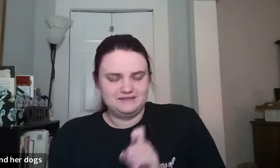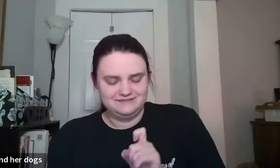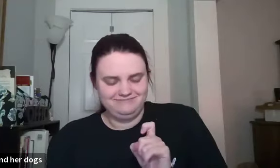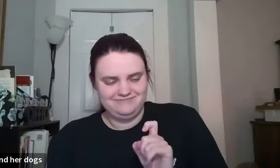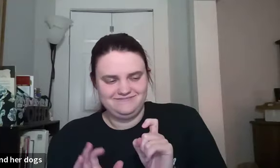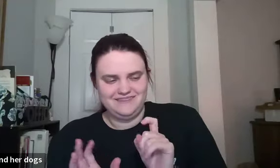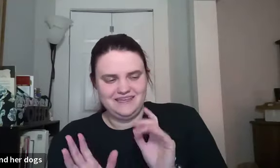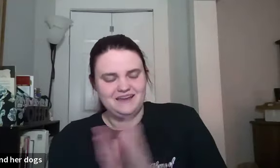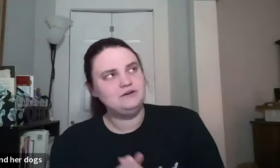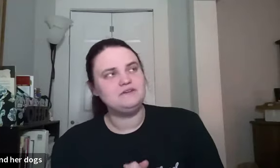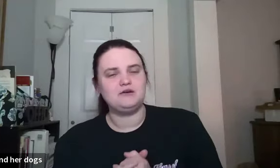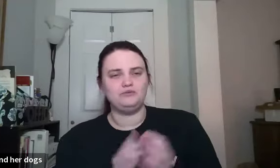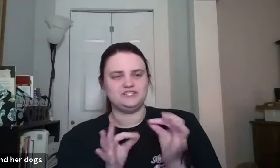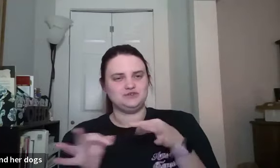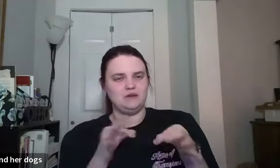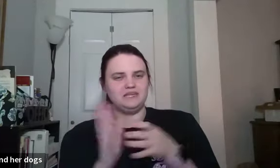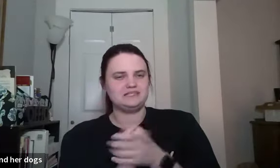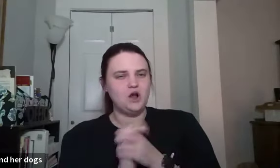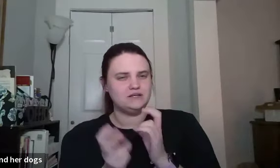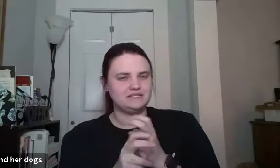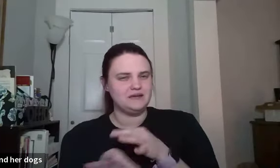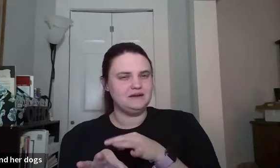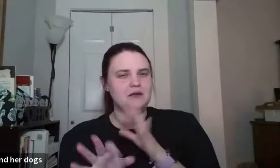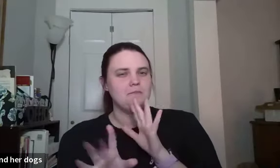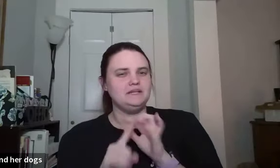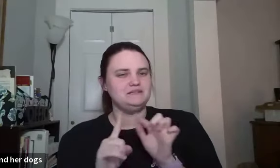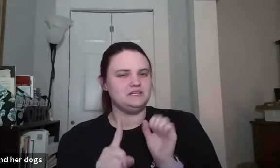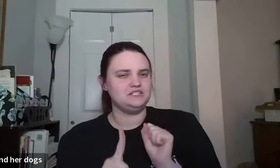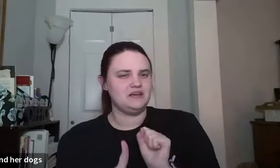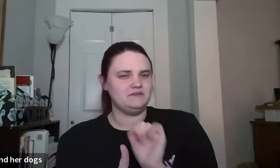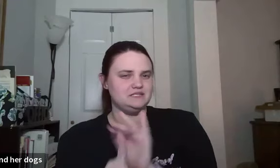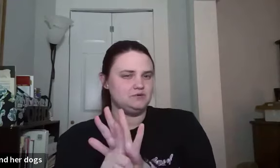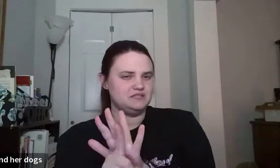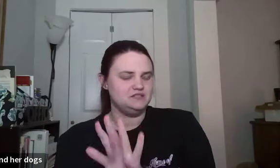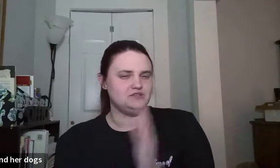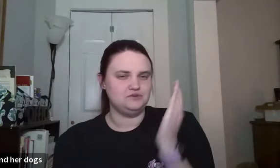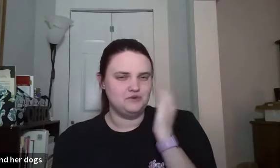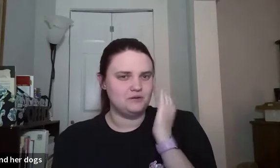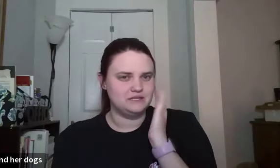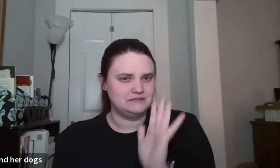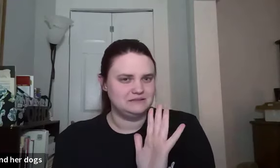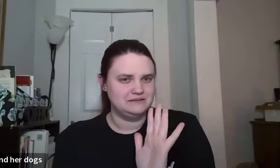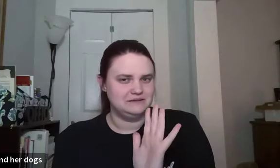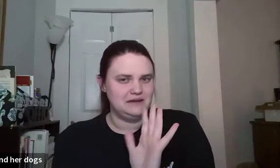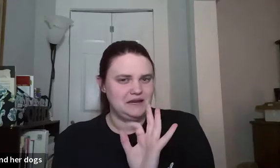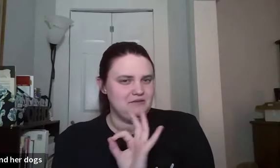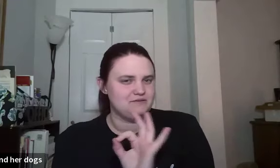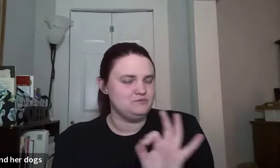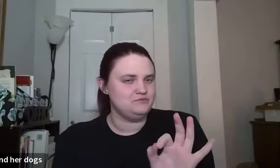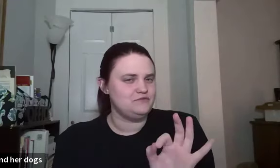I don't even know how to describe it. It's kind of hard to explain, but I did want to just kind of expose that to you so you know it. I know that was